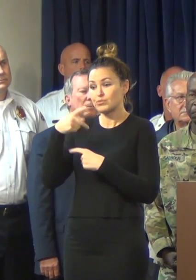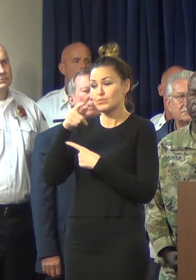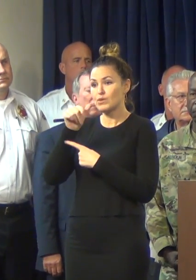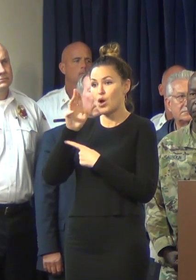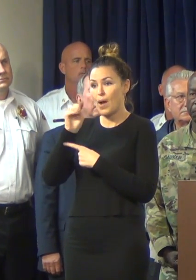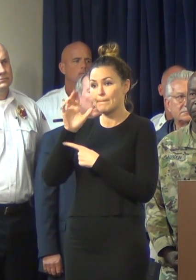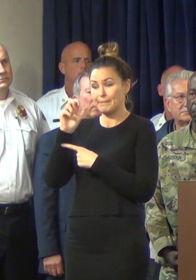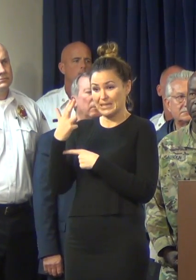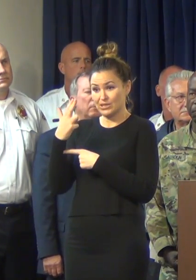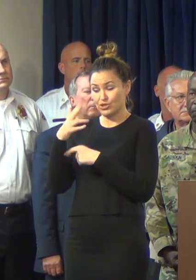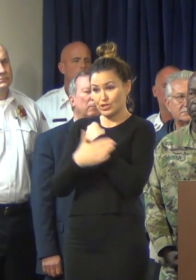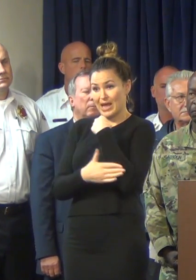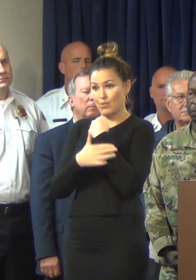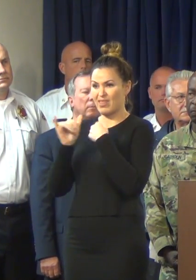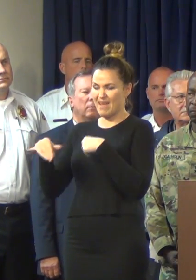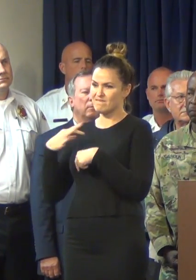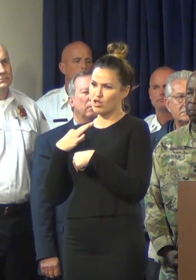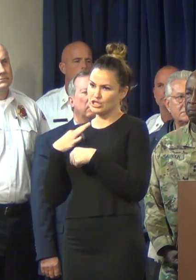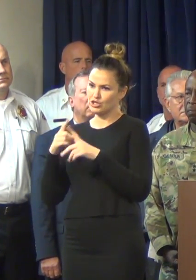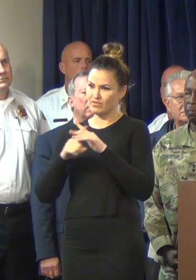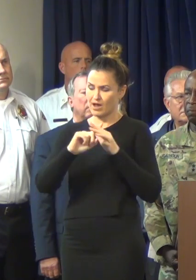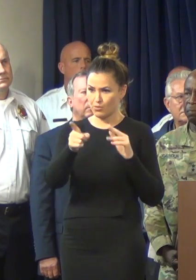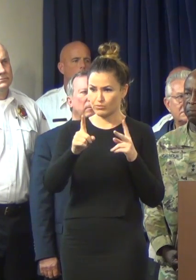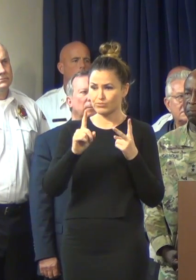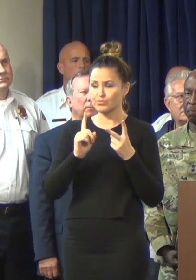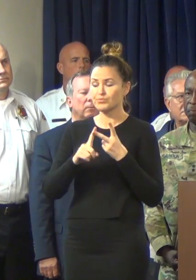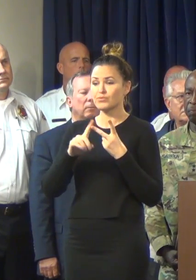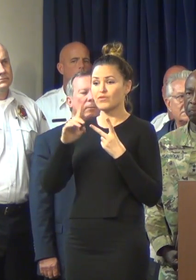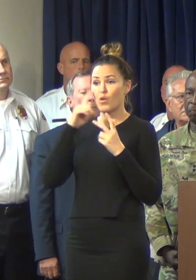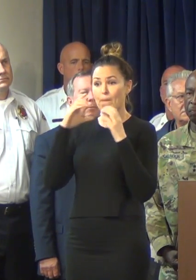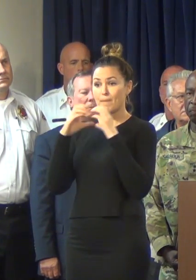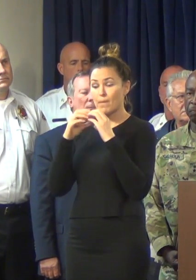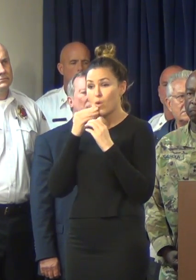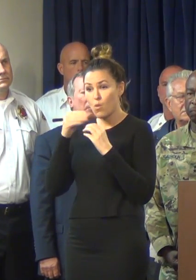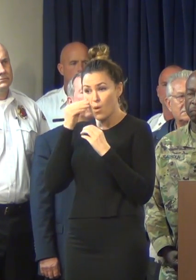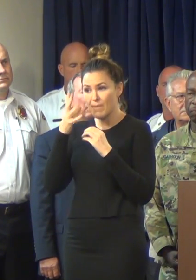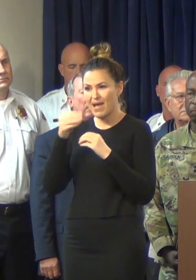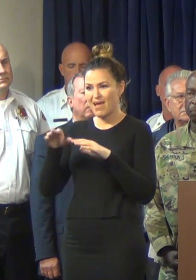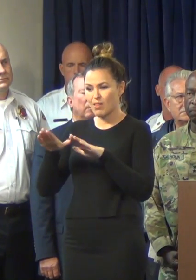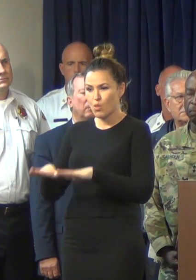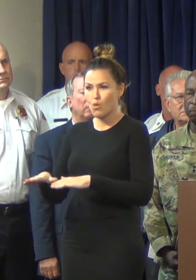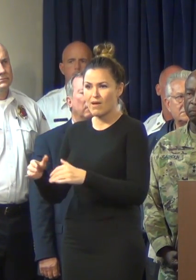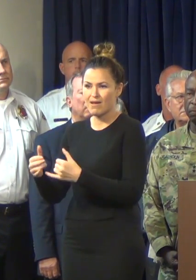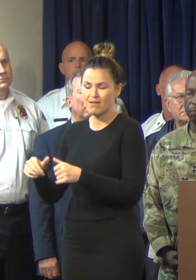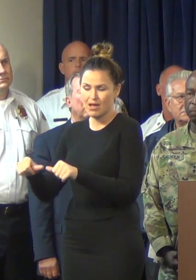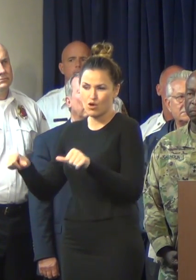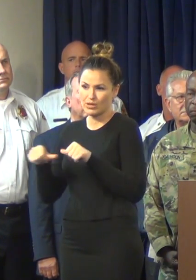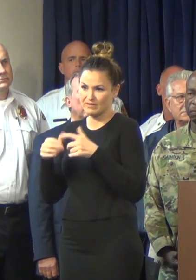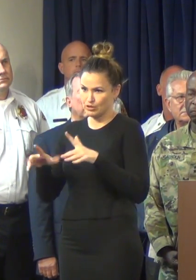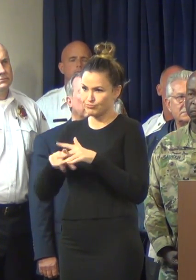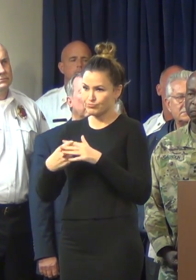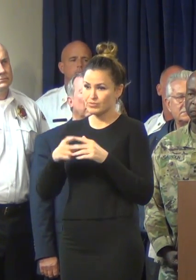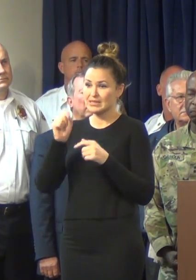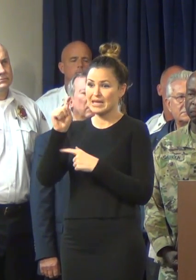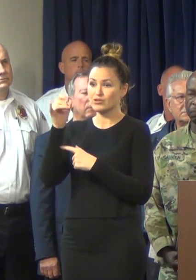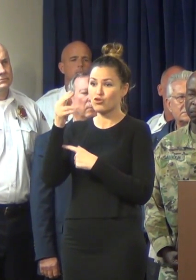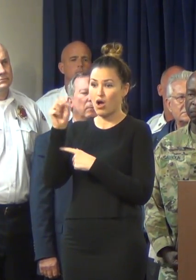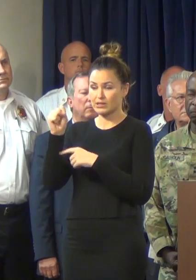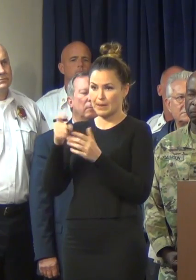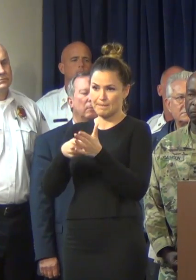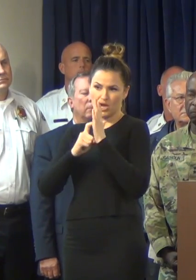voluntary evacuations have begun. Broward County, voluntary evacuations for mobile homes and low-lying areas have begun. St. Johns County,